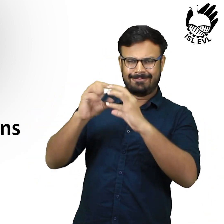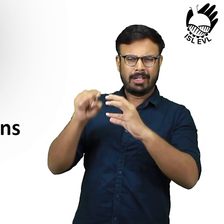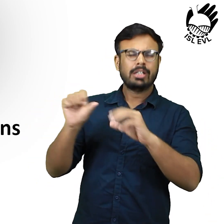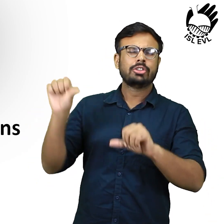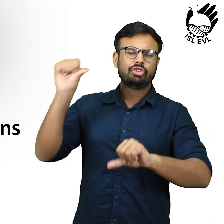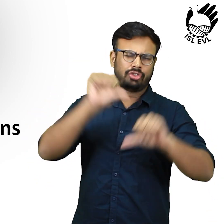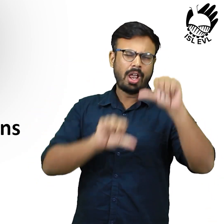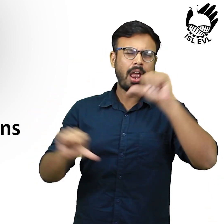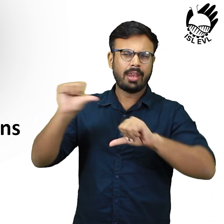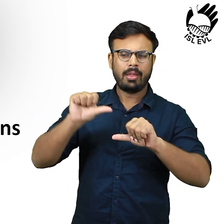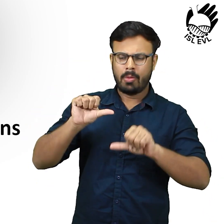with water as the solvent.